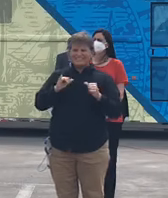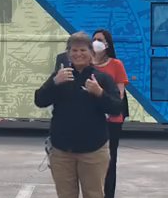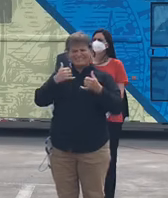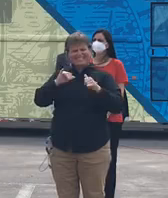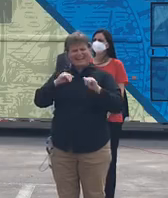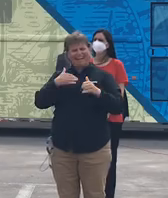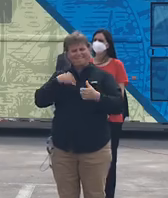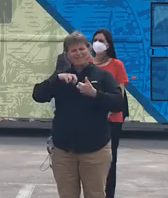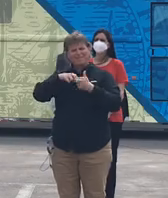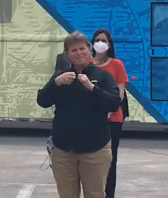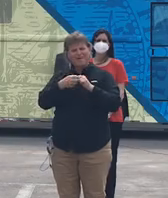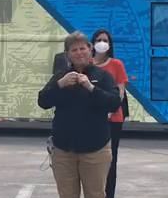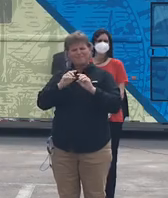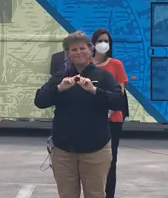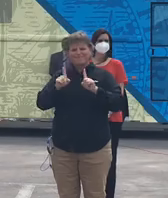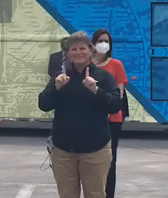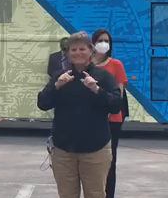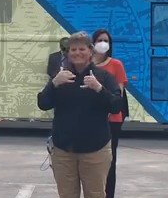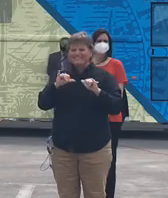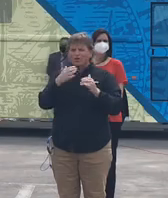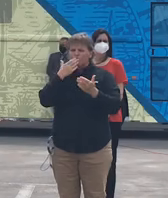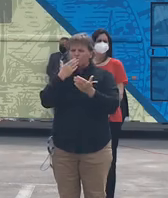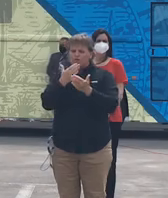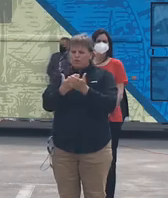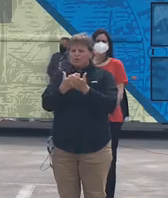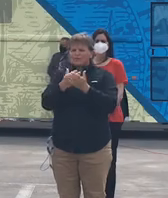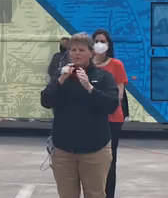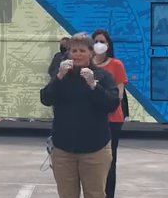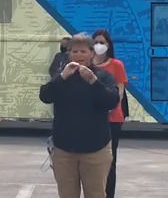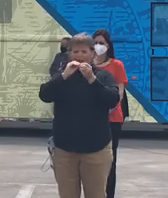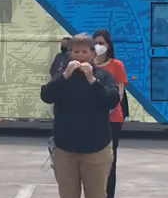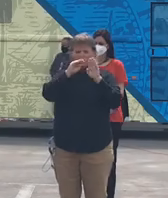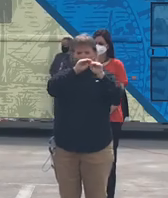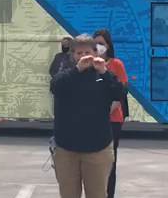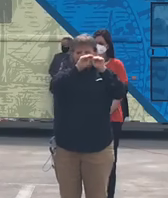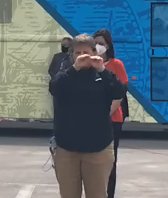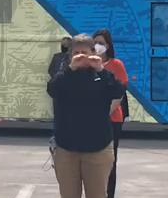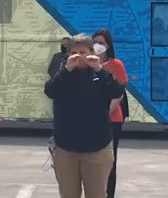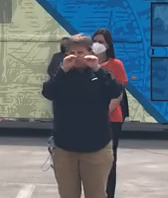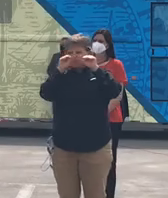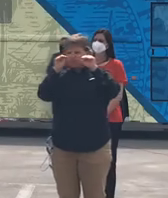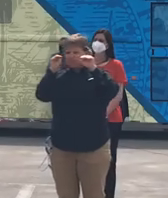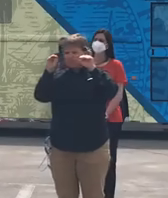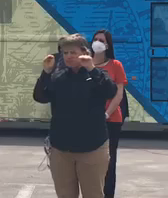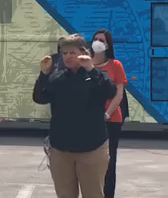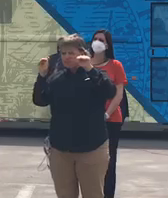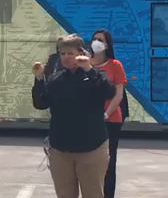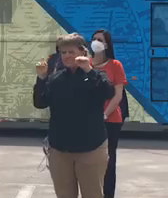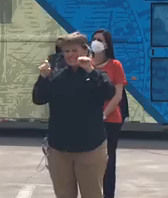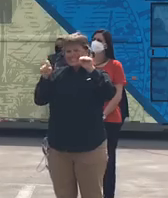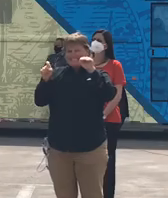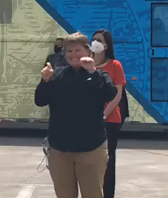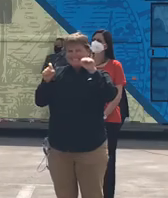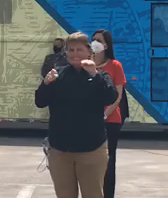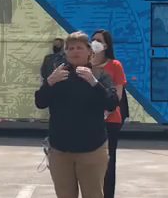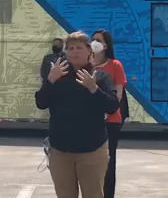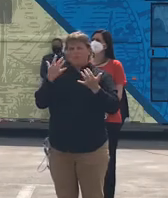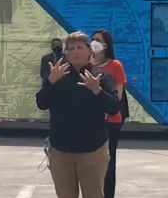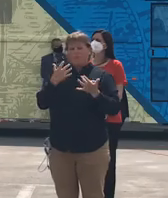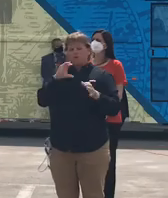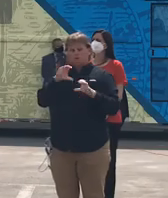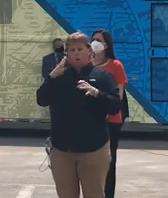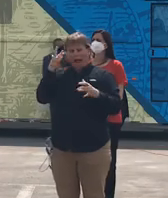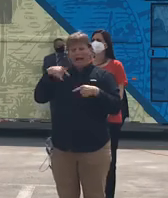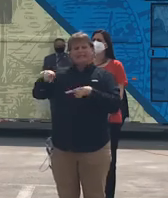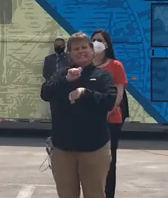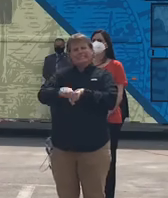I think a good trend. There's more work that needs to be done, but I think the mayor has done a really good job here, and I know a lot of folks in the community have been working